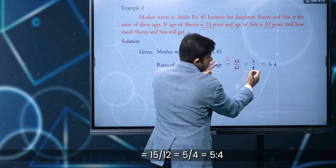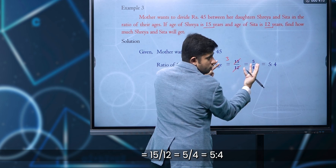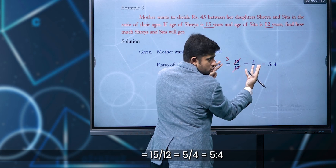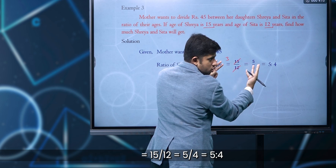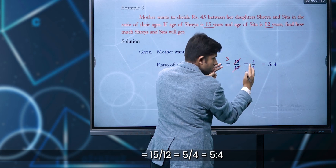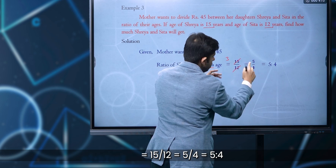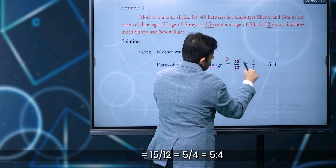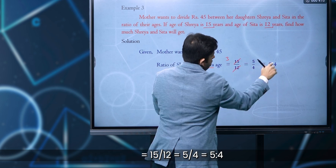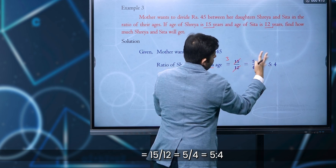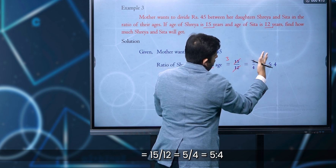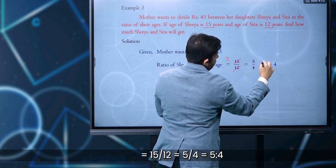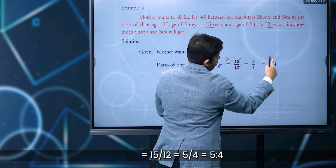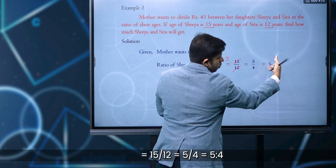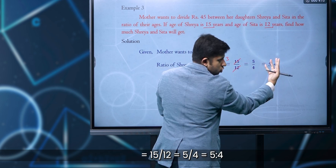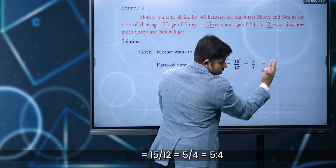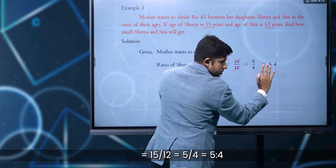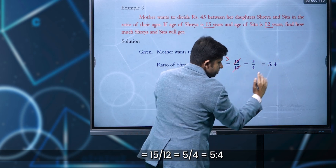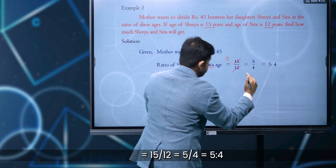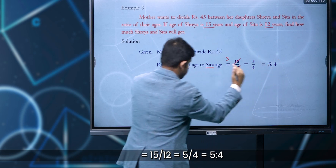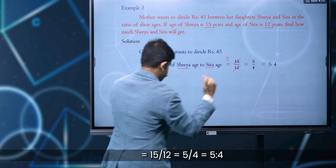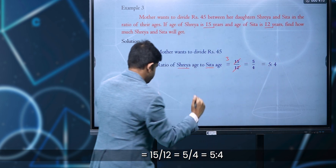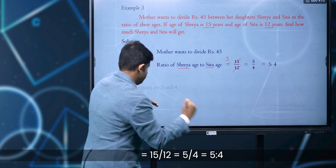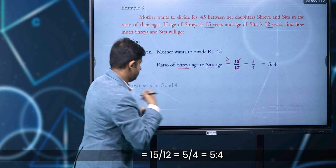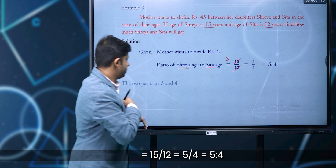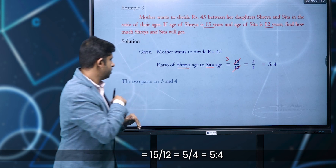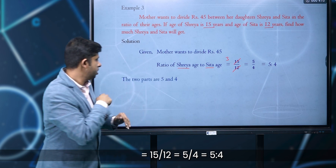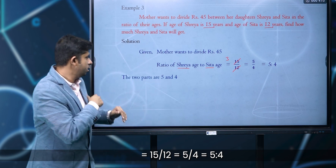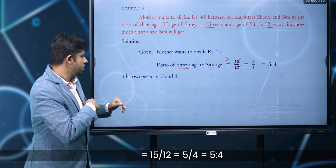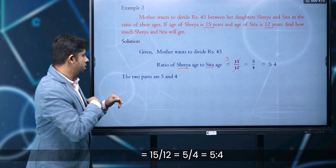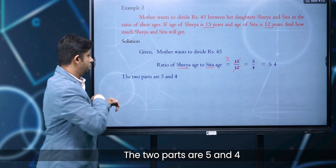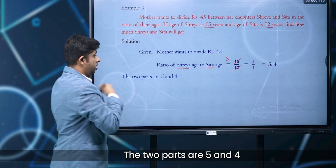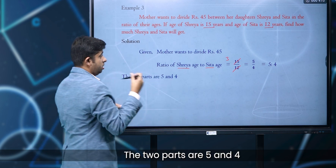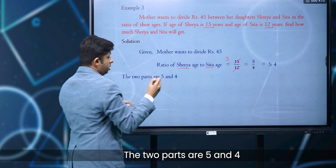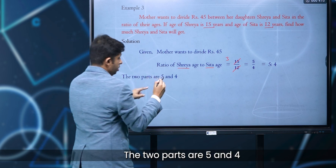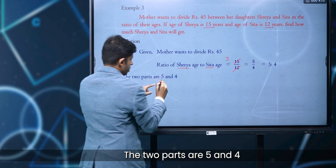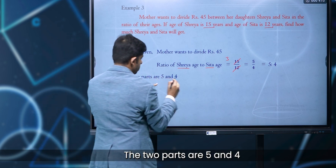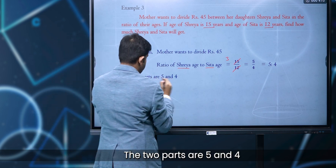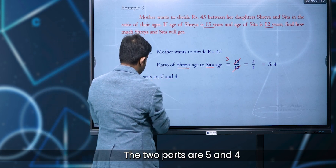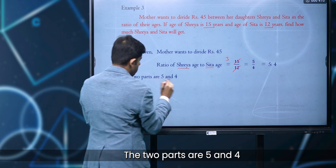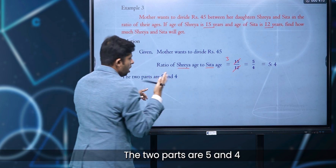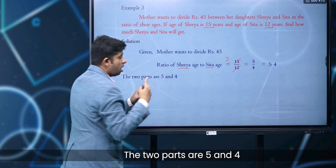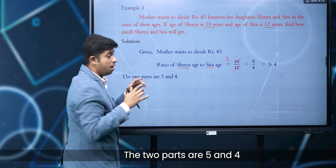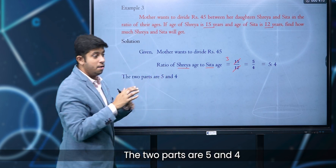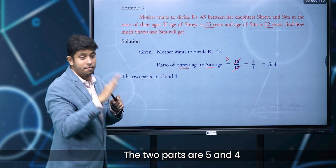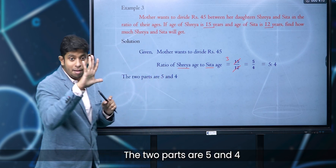which is equal to 5 by 4, equals to 5:4. The two parts are 5 and 4.